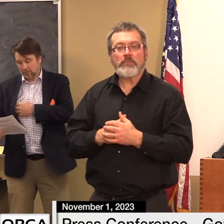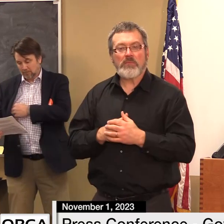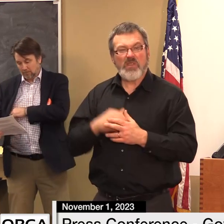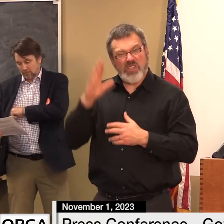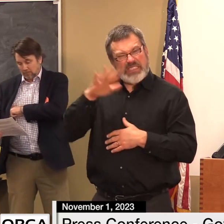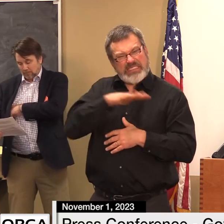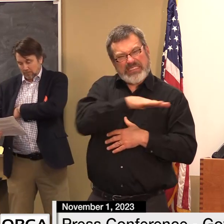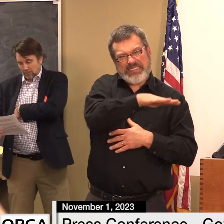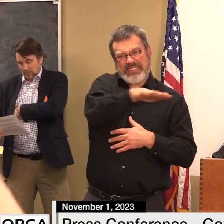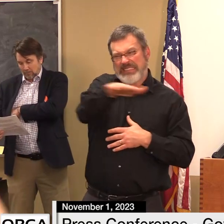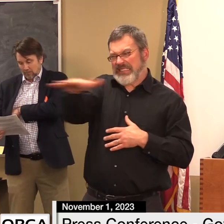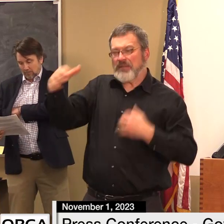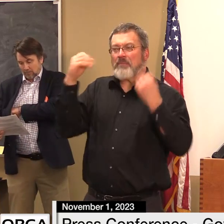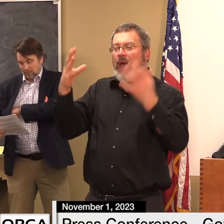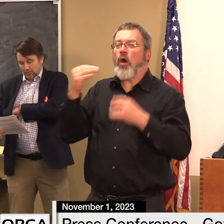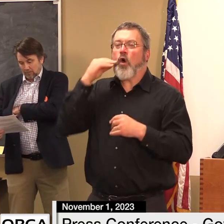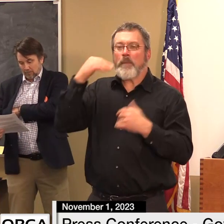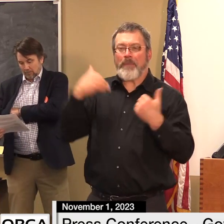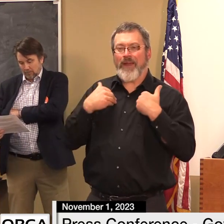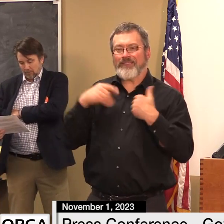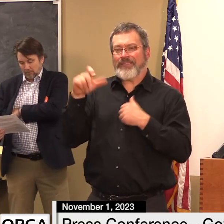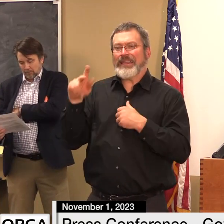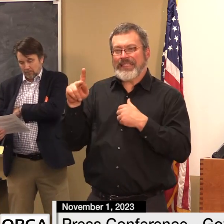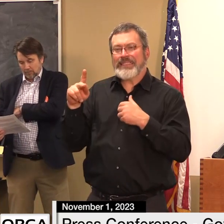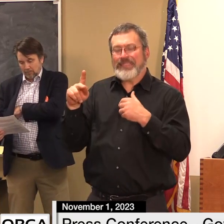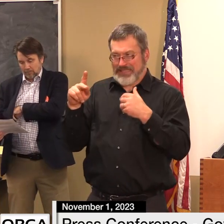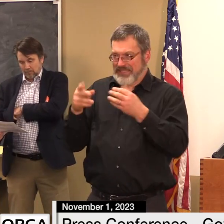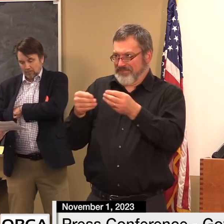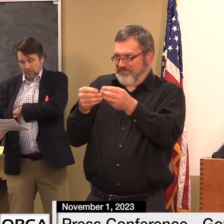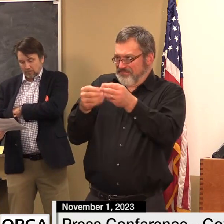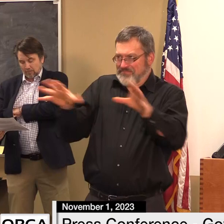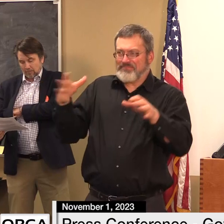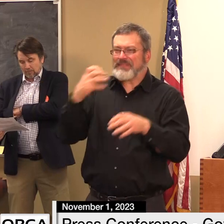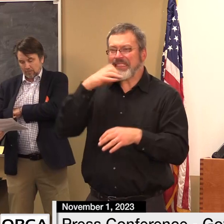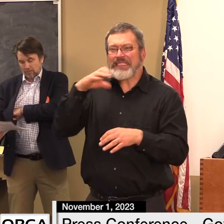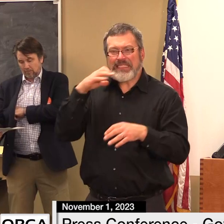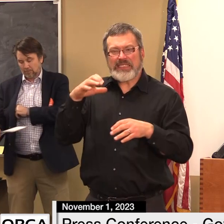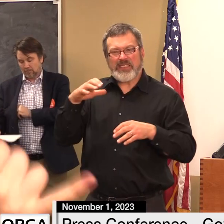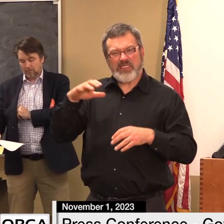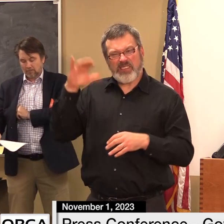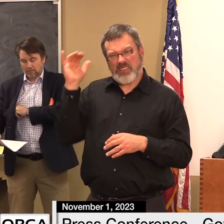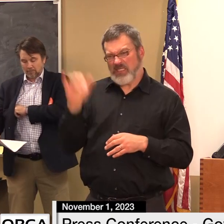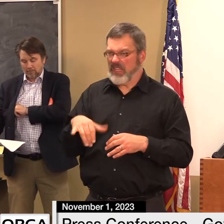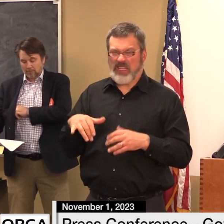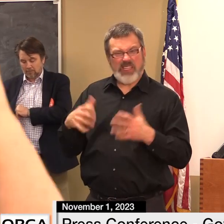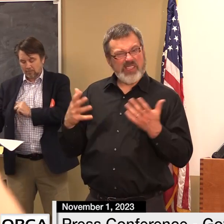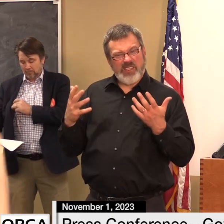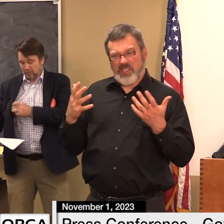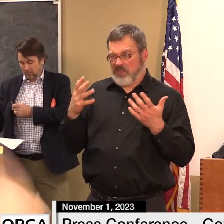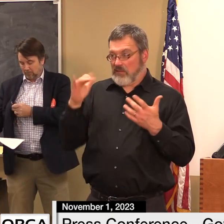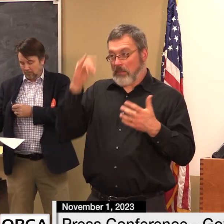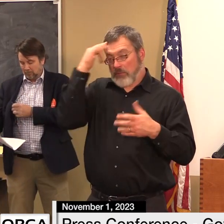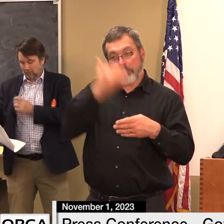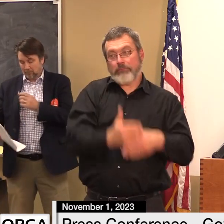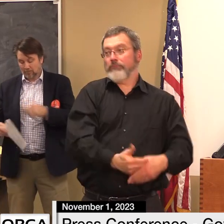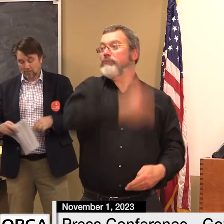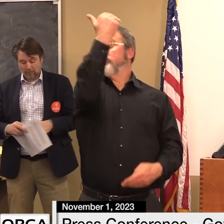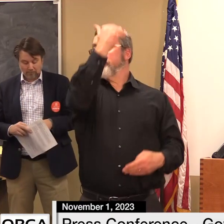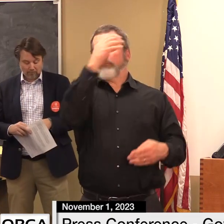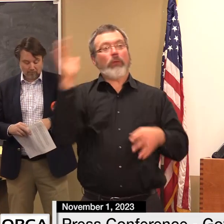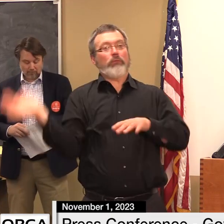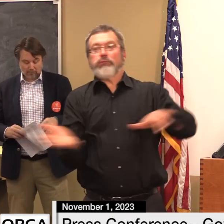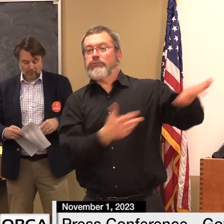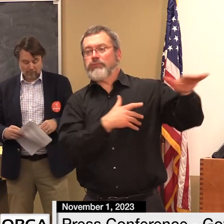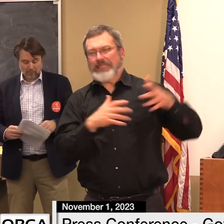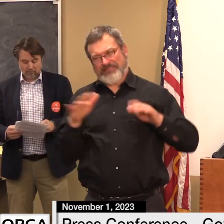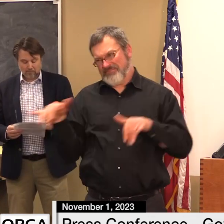leaking through the gaps, cracks, and holes to the outdoors that it's like leaving a window open all winter long. Fortunately, this year's Button